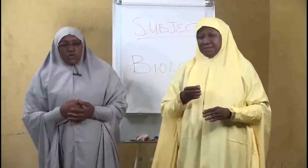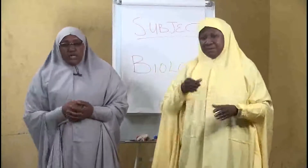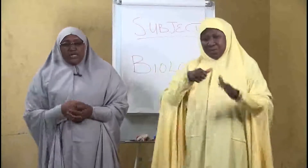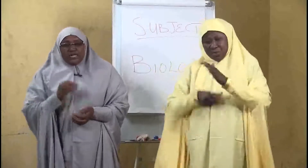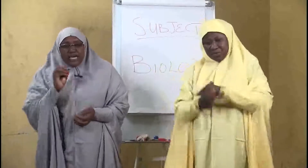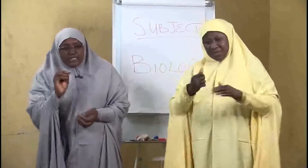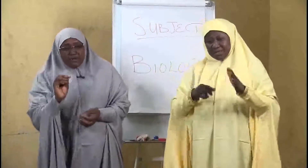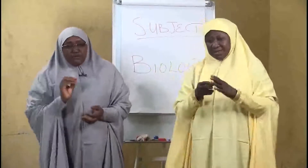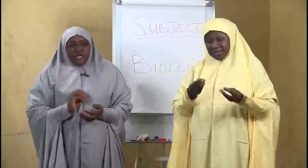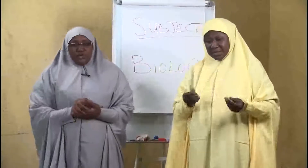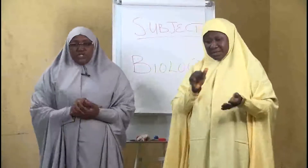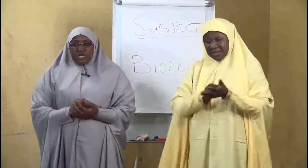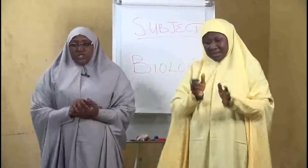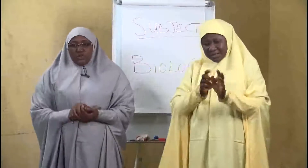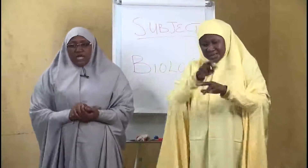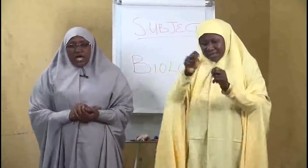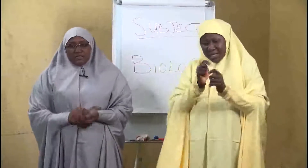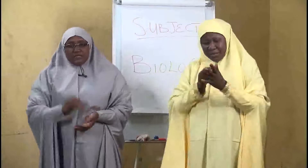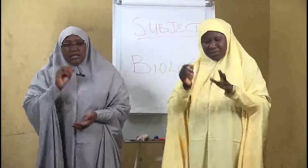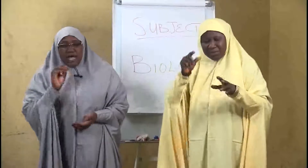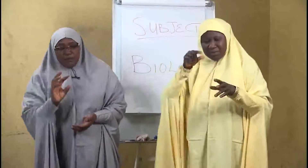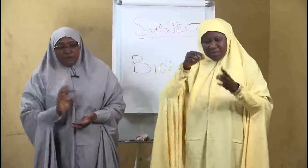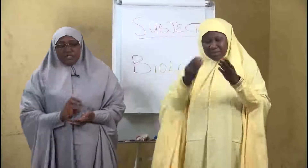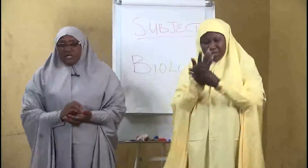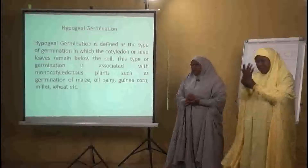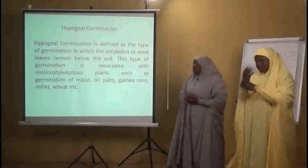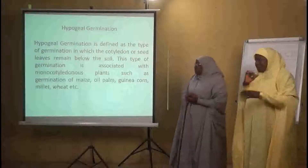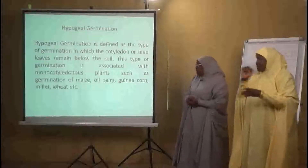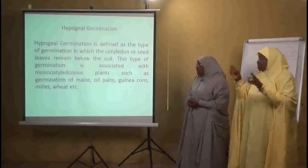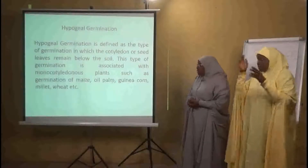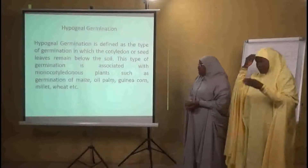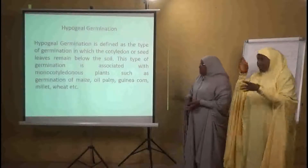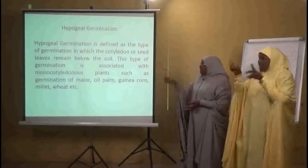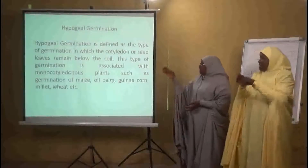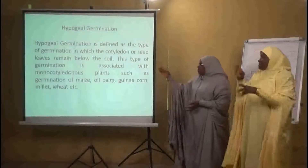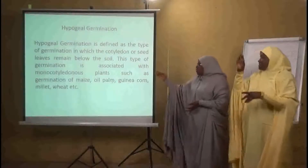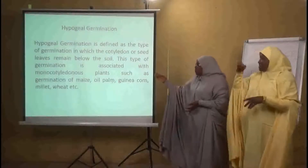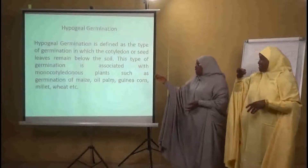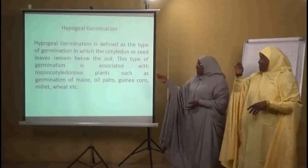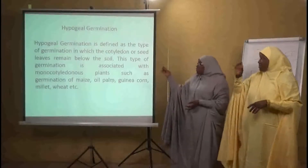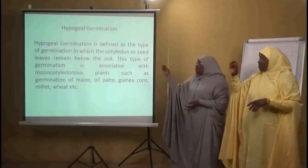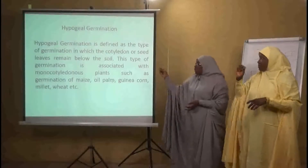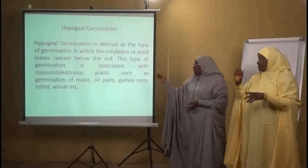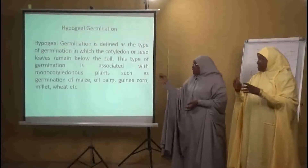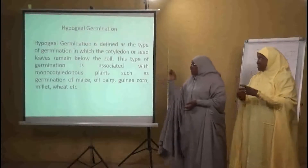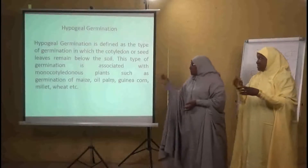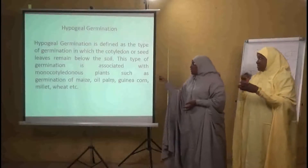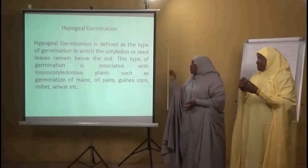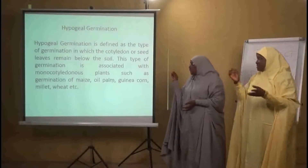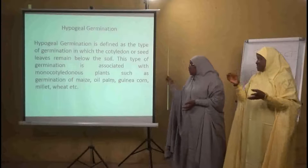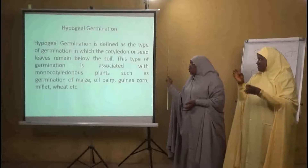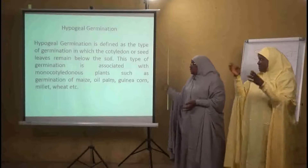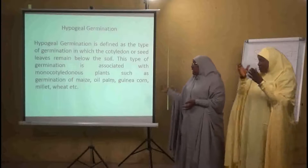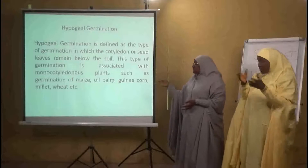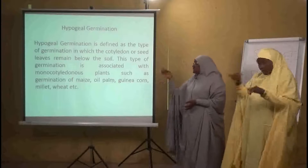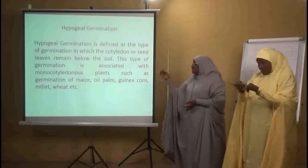the soil, that type of germination is known as Hypogeal germination. It is common in monocotyledonous